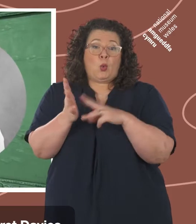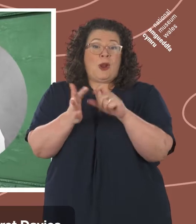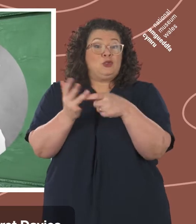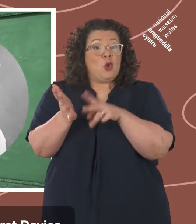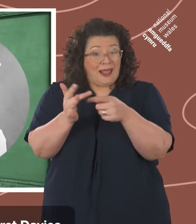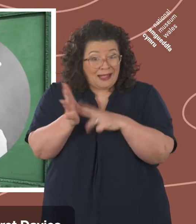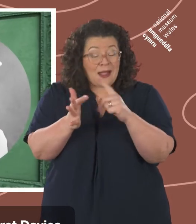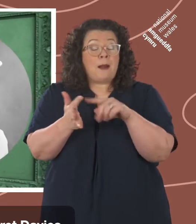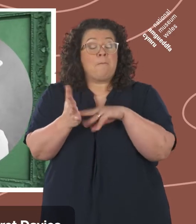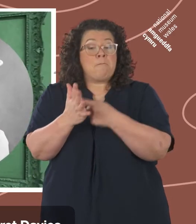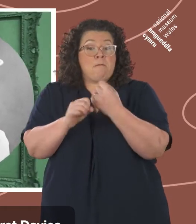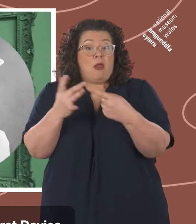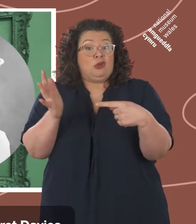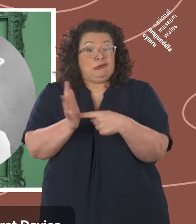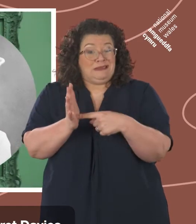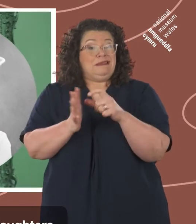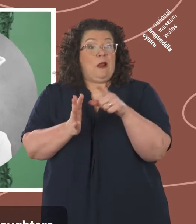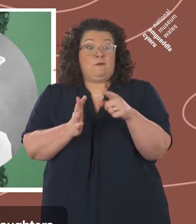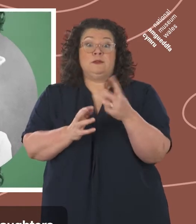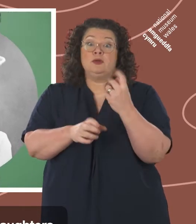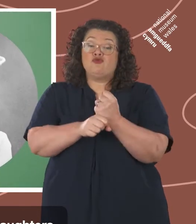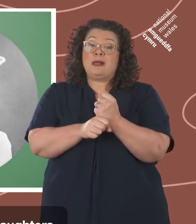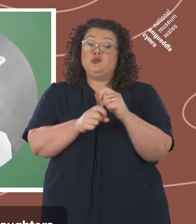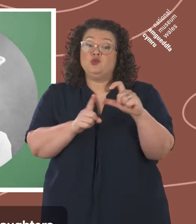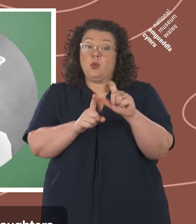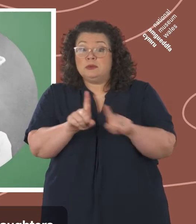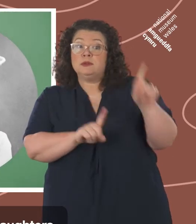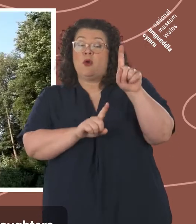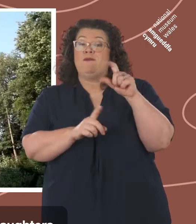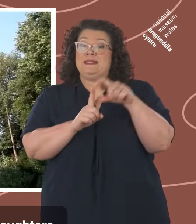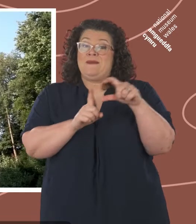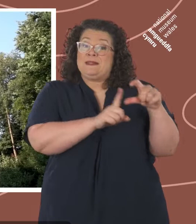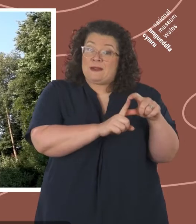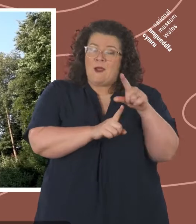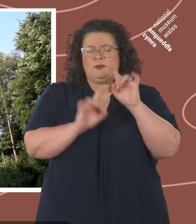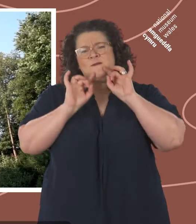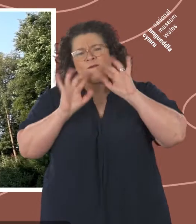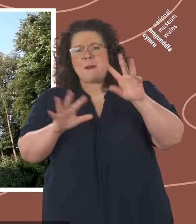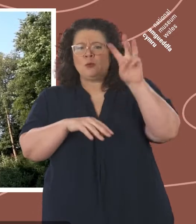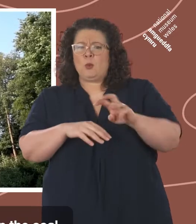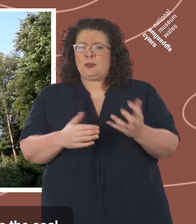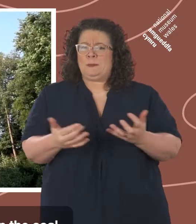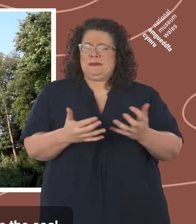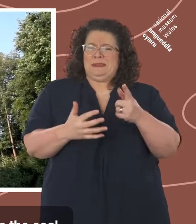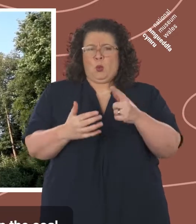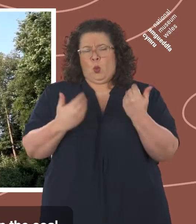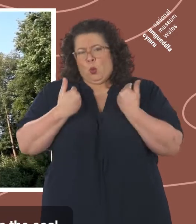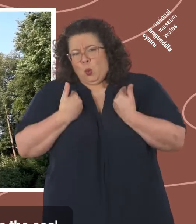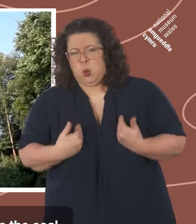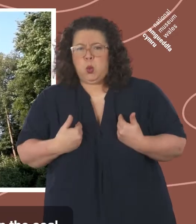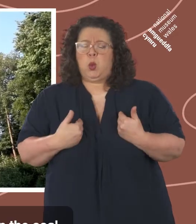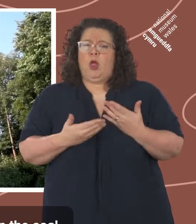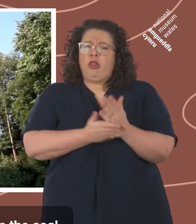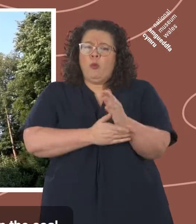Gwendolyn and Margaret Davies were born in the 1880s. They were the granddaughters of David Davies, a famous Welsh businessman who made a fortune in the